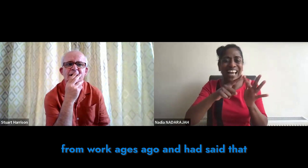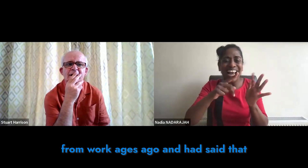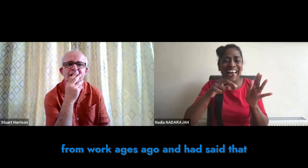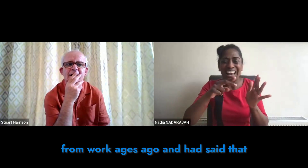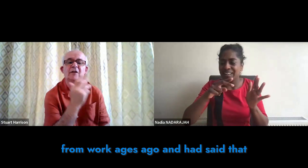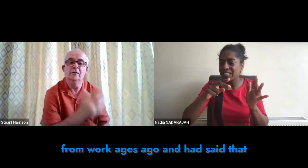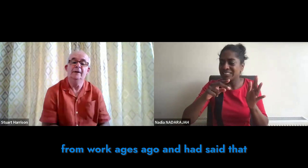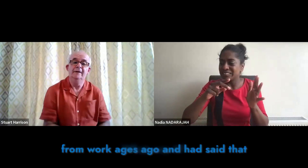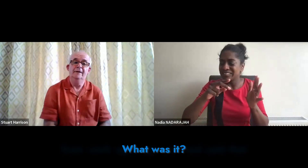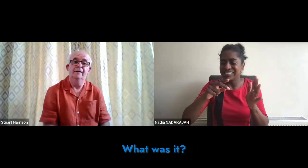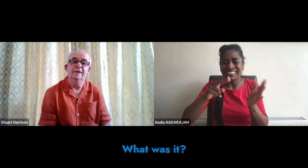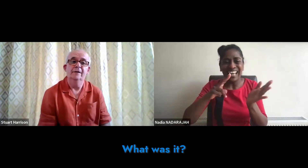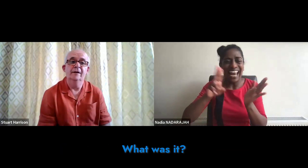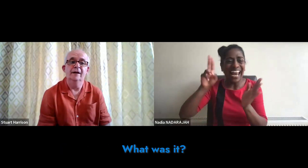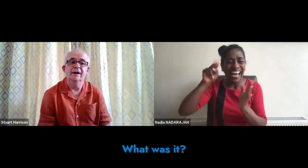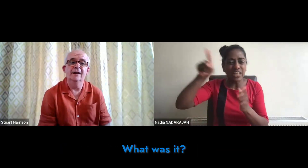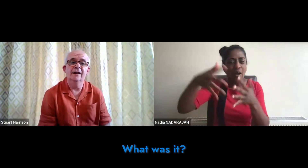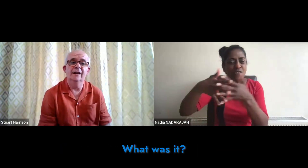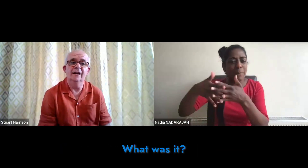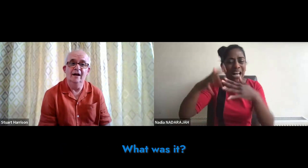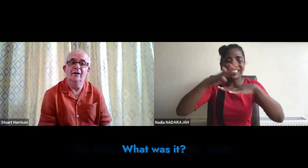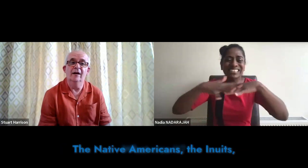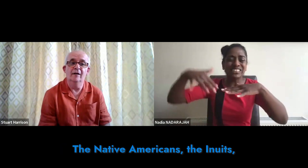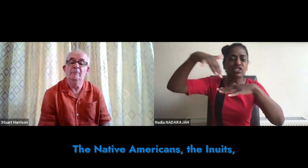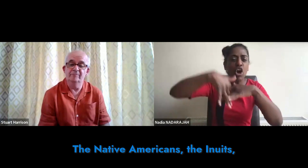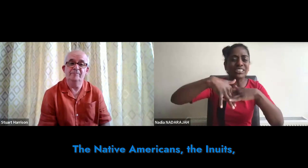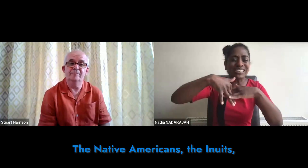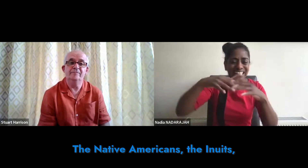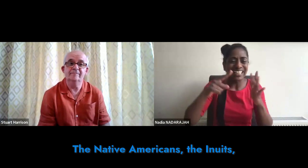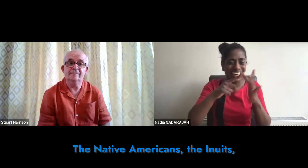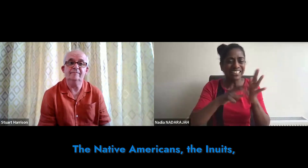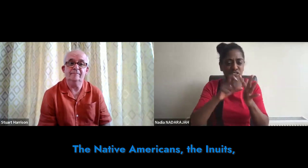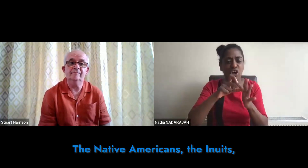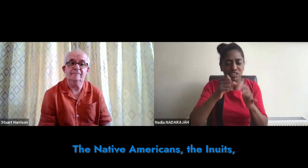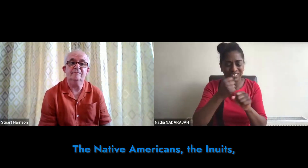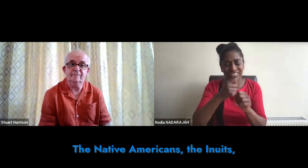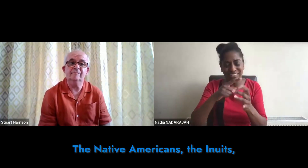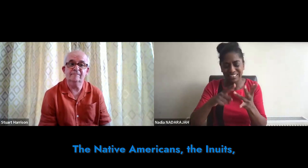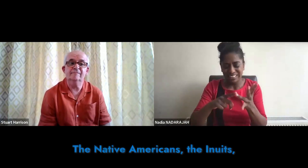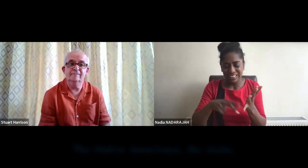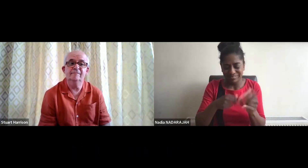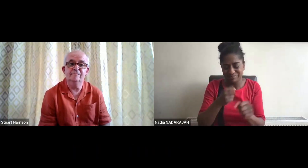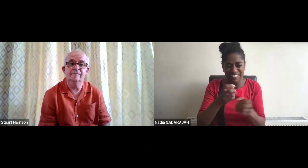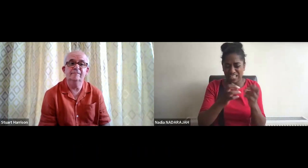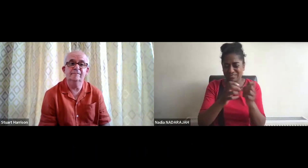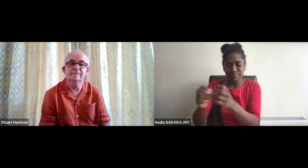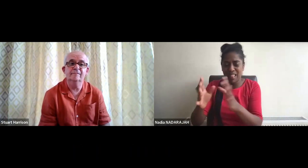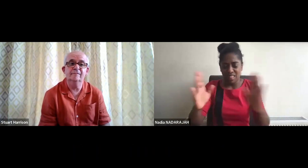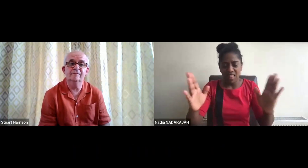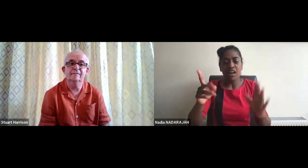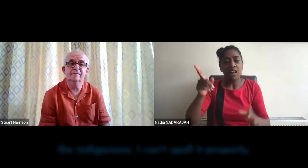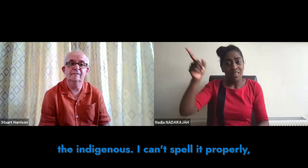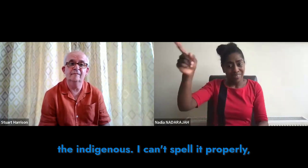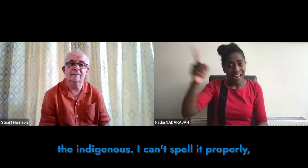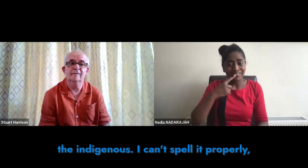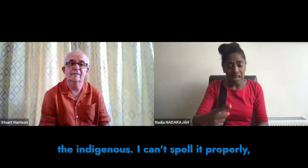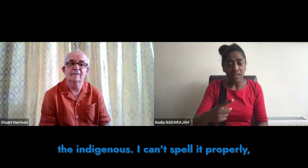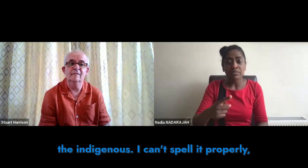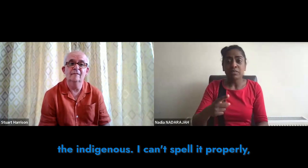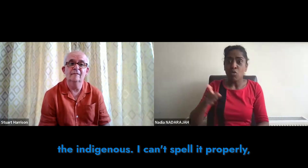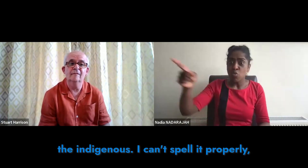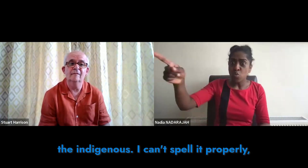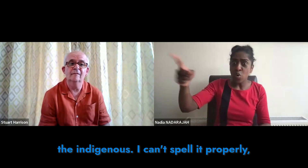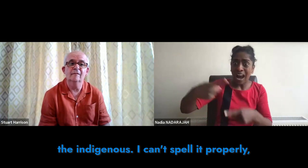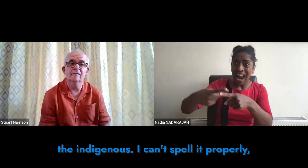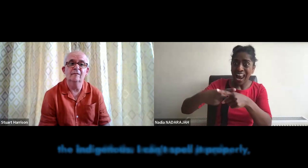said that, what was it? The Native Americans, the Inuits, the